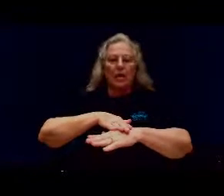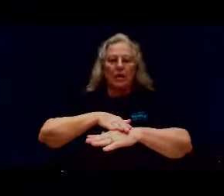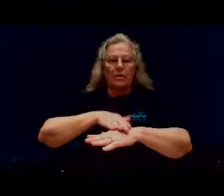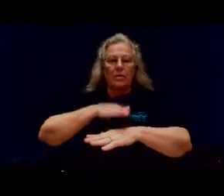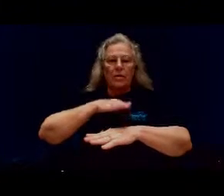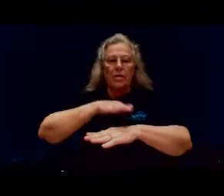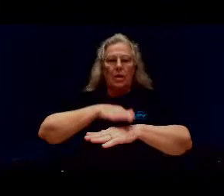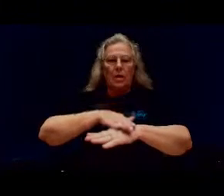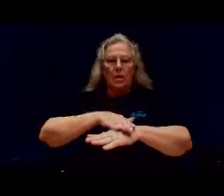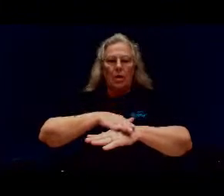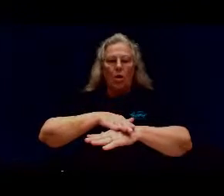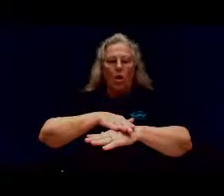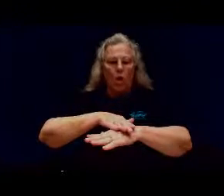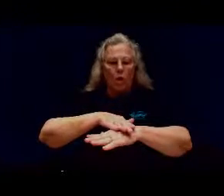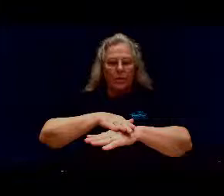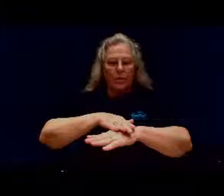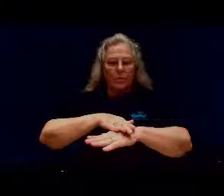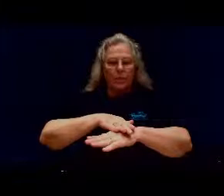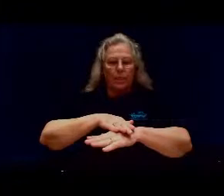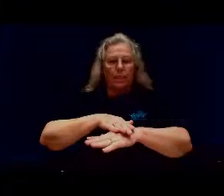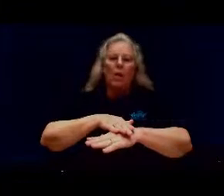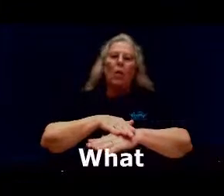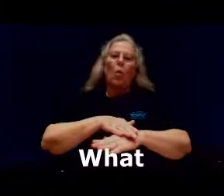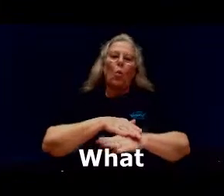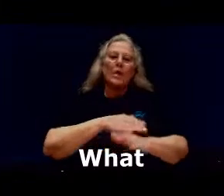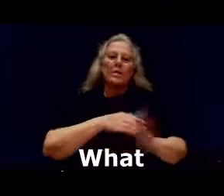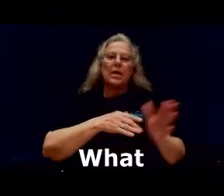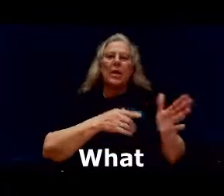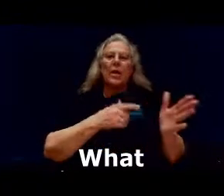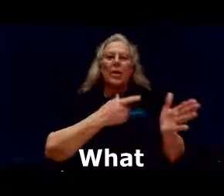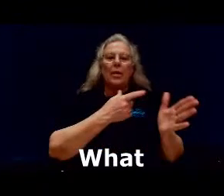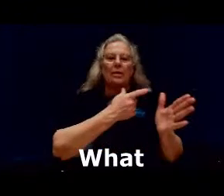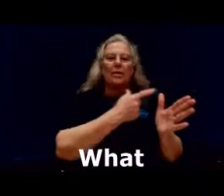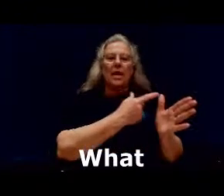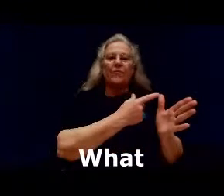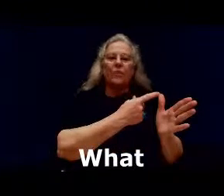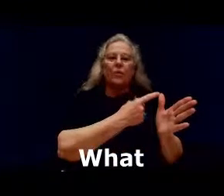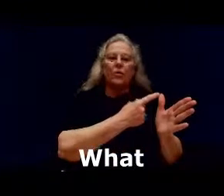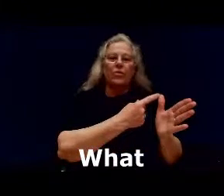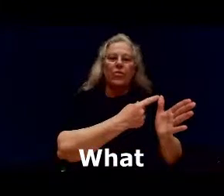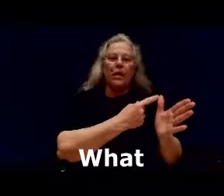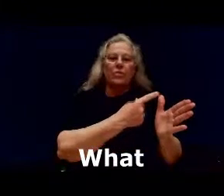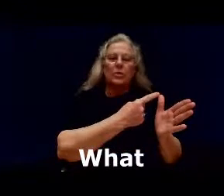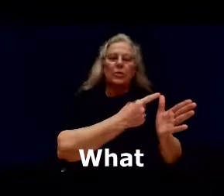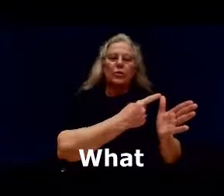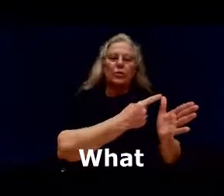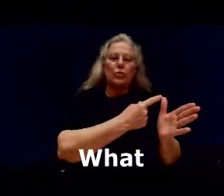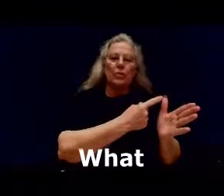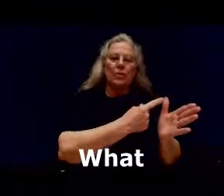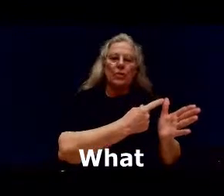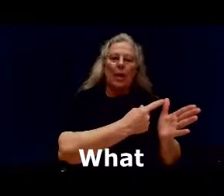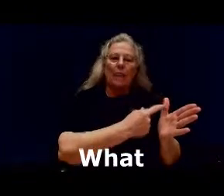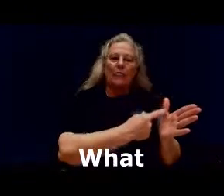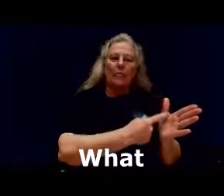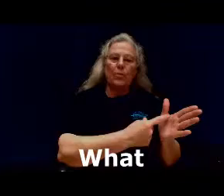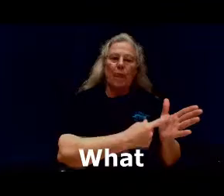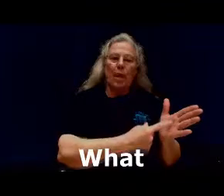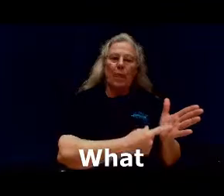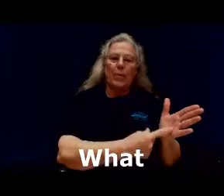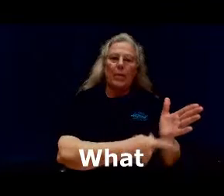the on. What? Take from your thumb to the bottom of your palm, and it's